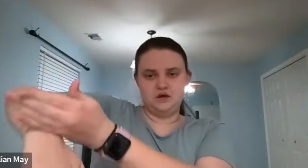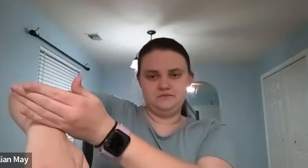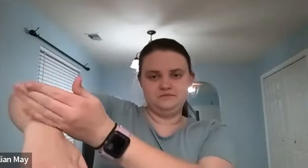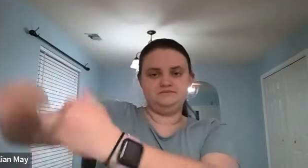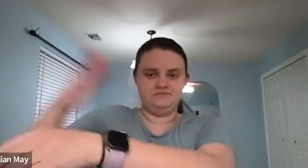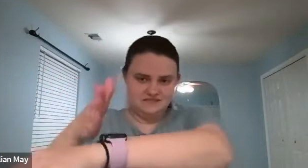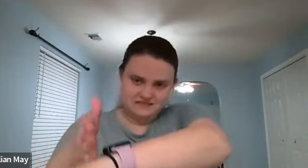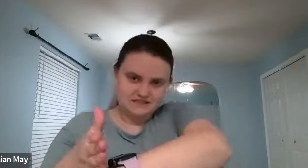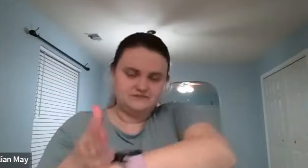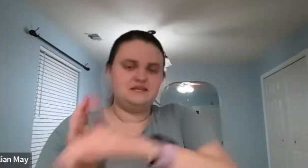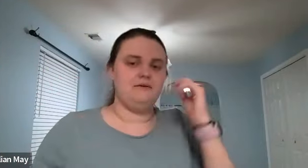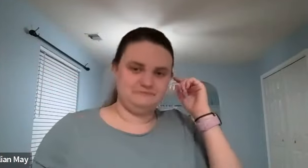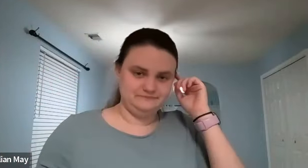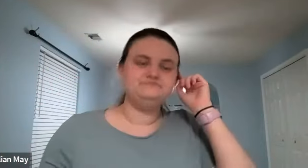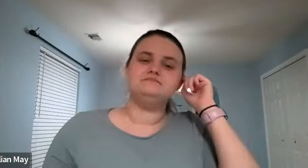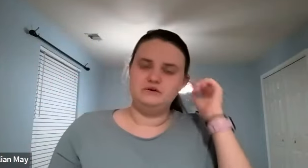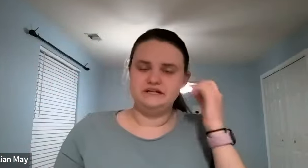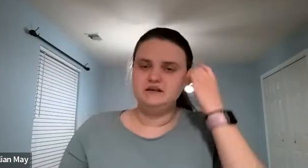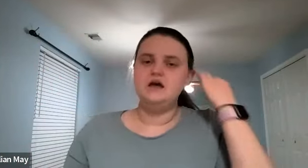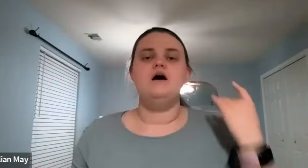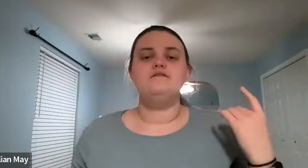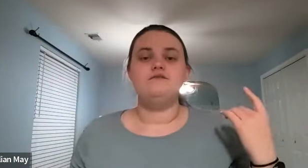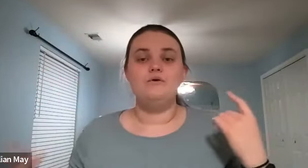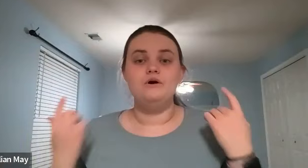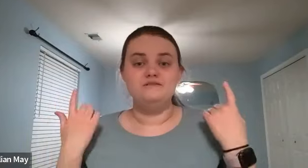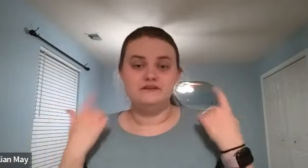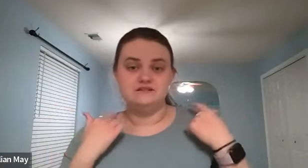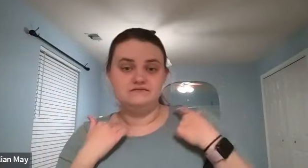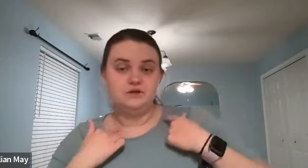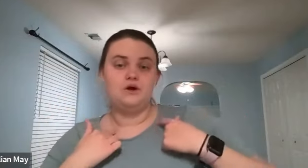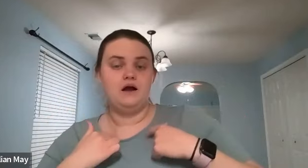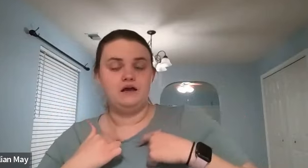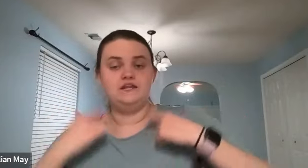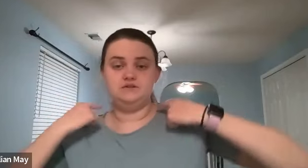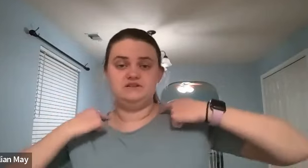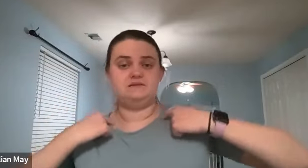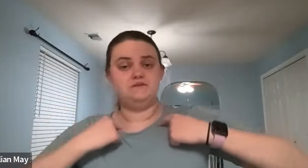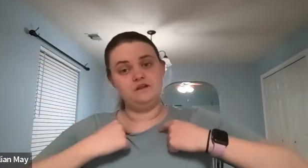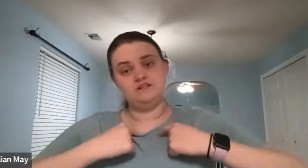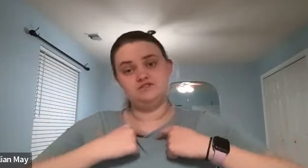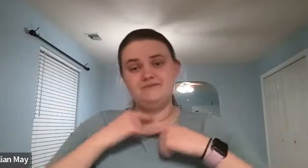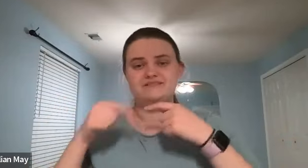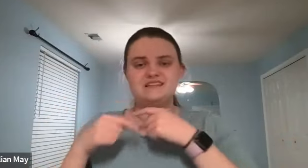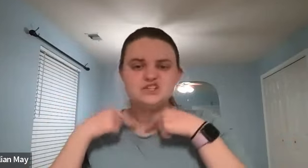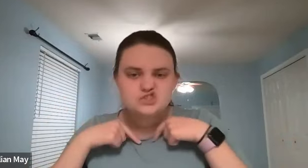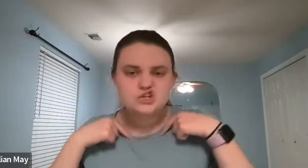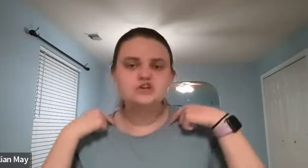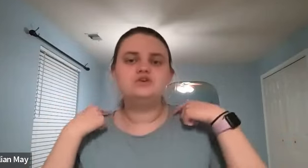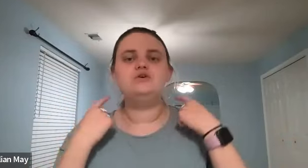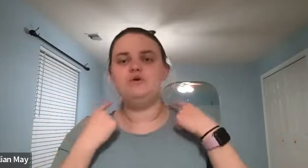here, sleeves, yeah, perfect. For if it's a, how, and then you do the same thing for like describing if it's like a circle or if